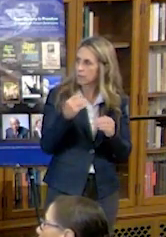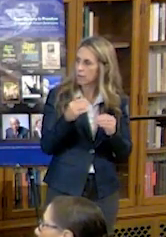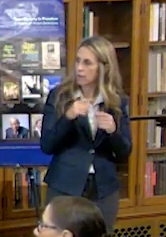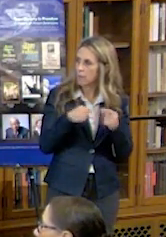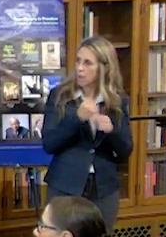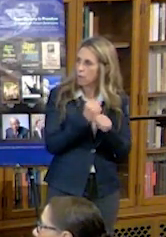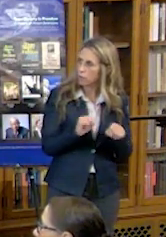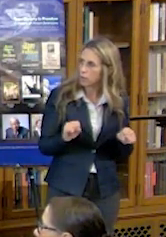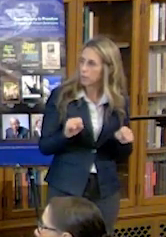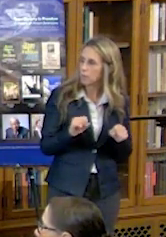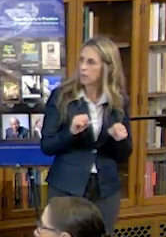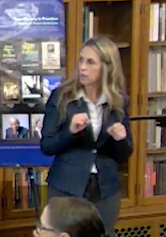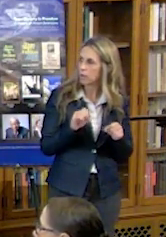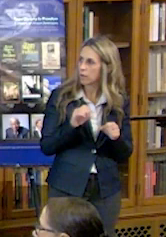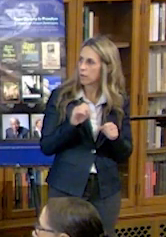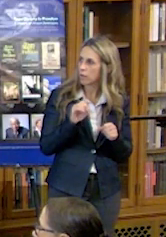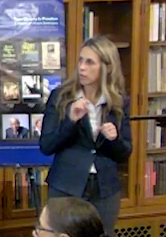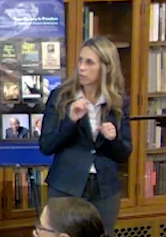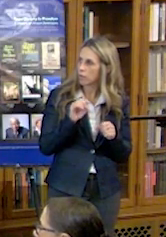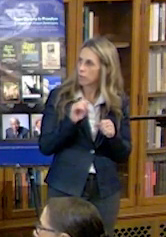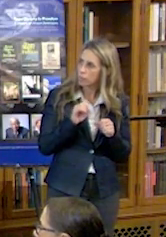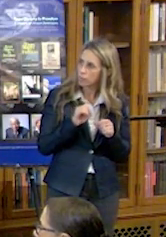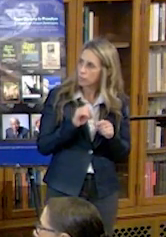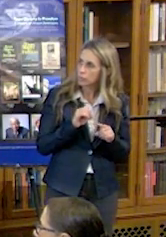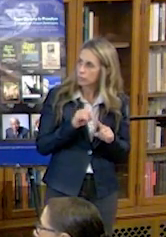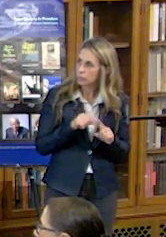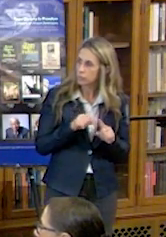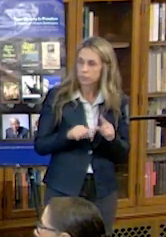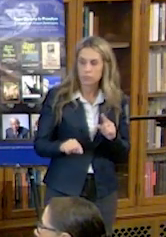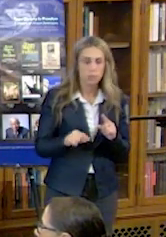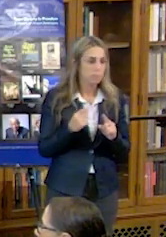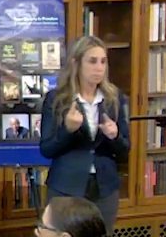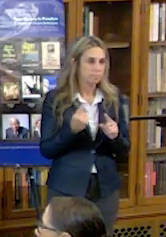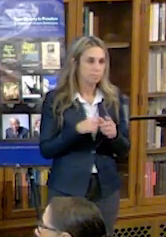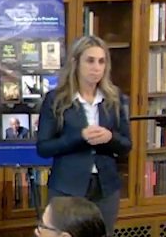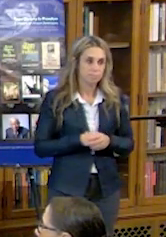jural question or a date decree by